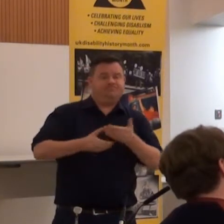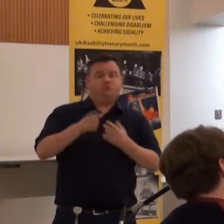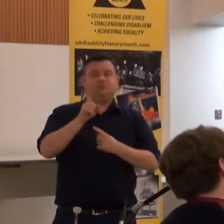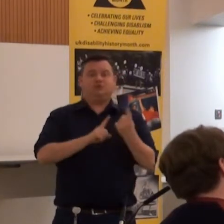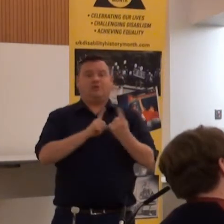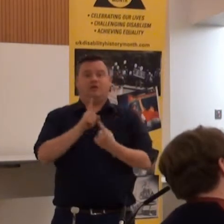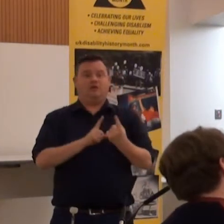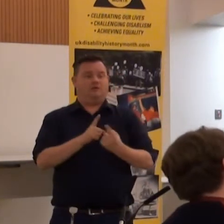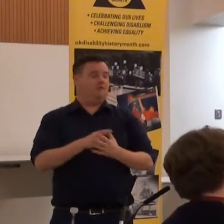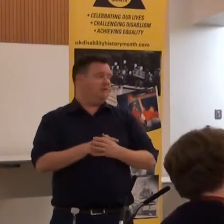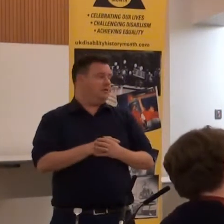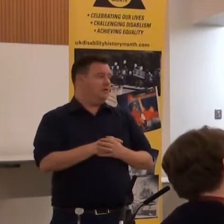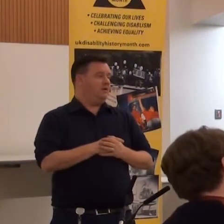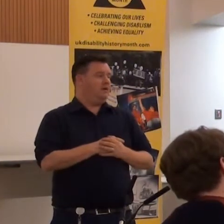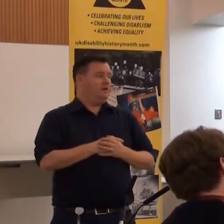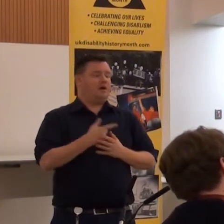other.